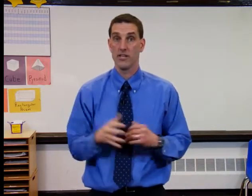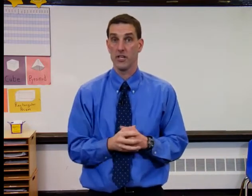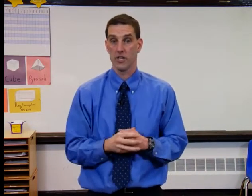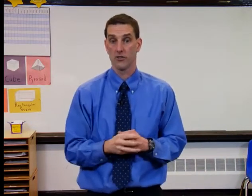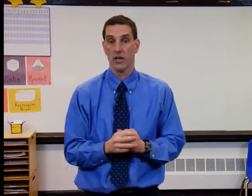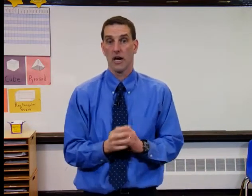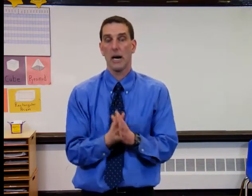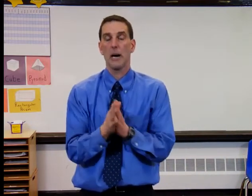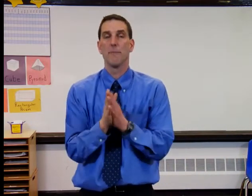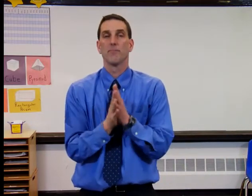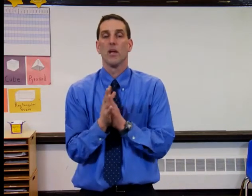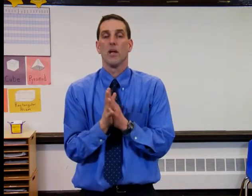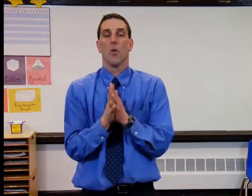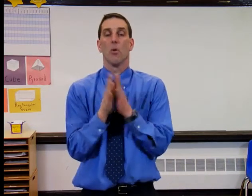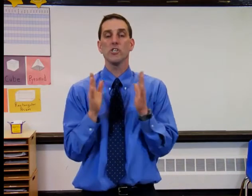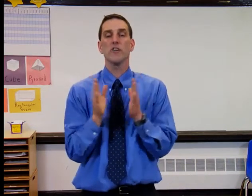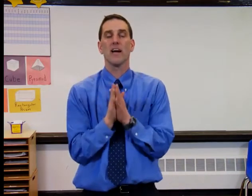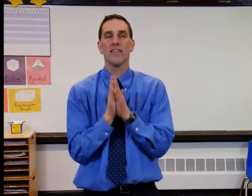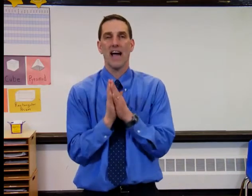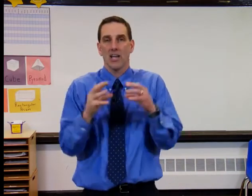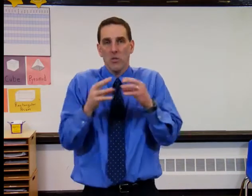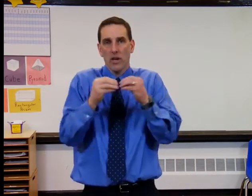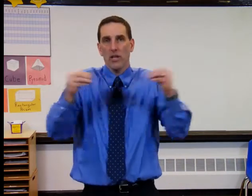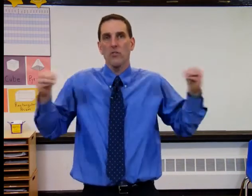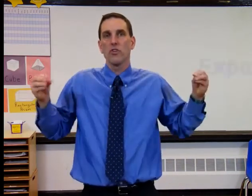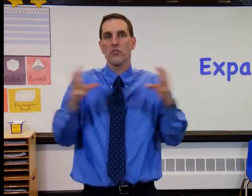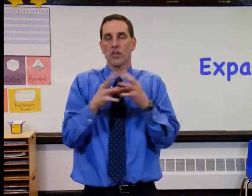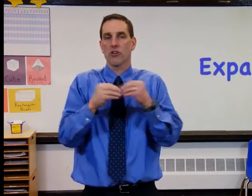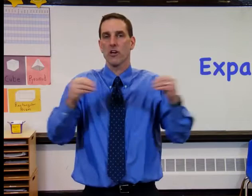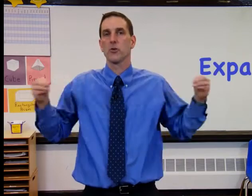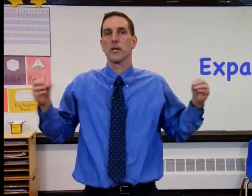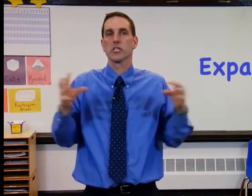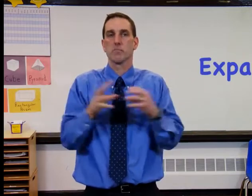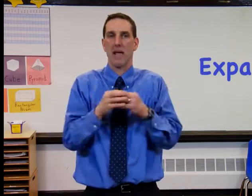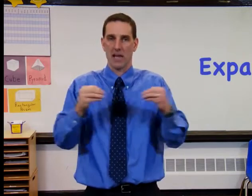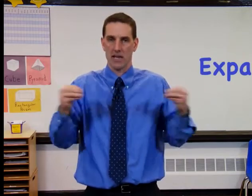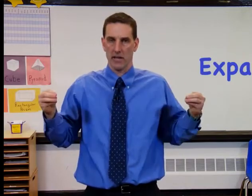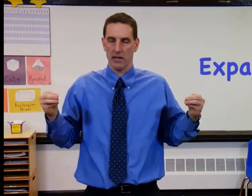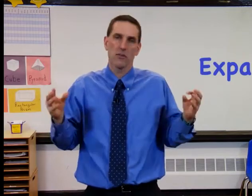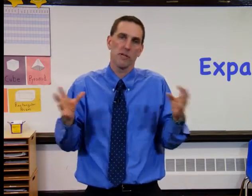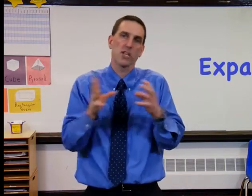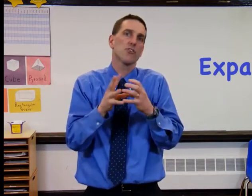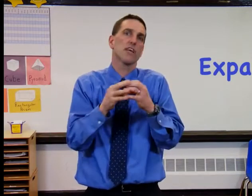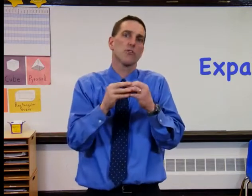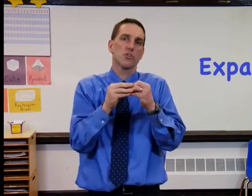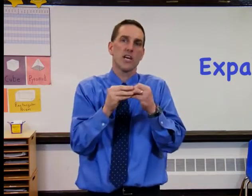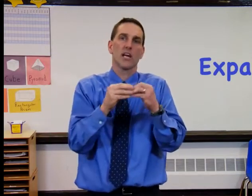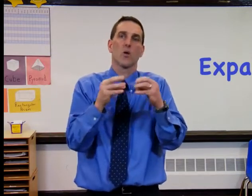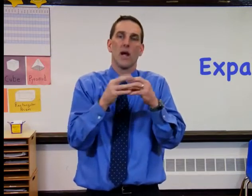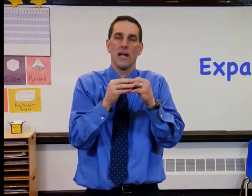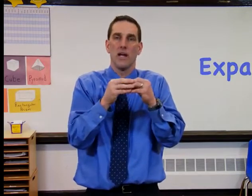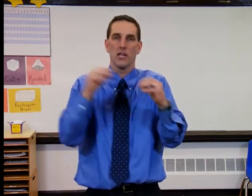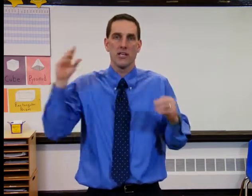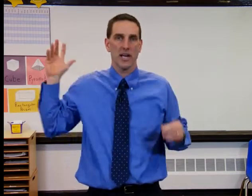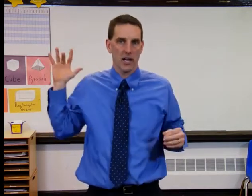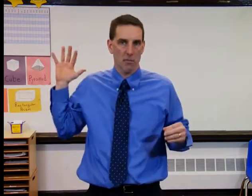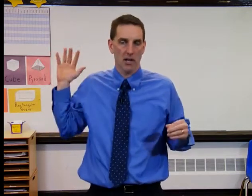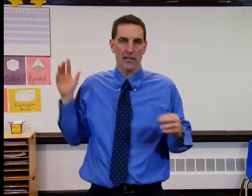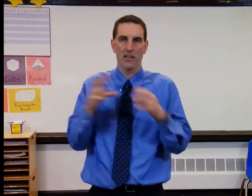digits. Once you've got that, you want to use this gesture here to expand it, especially as you get towards second grade. You take a number like this, and then